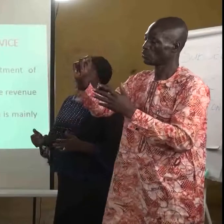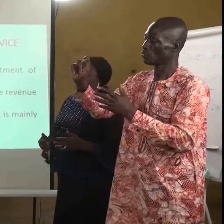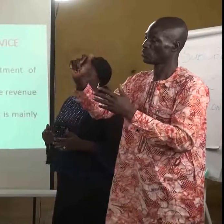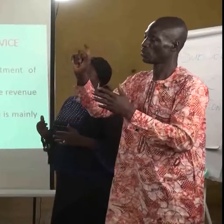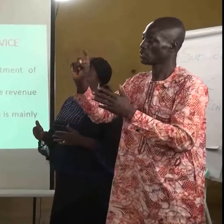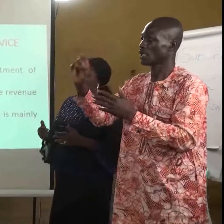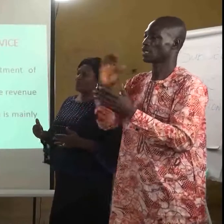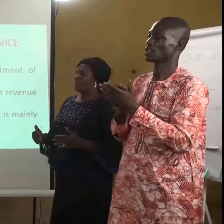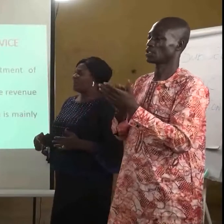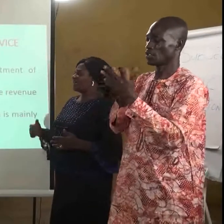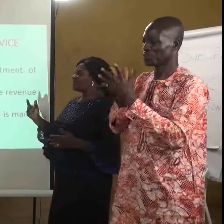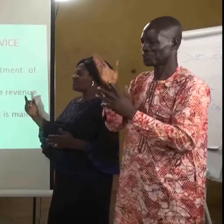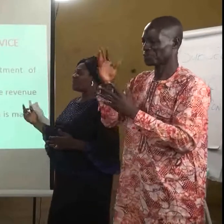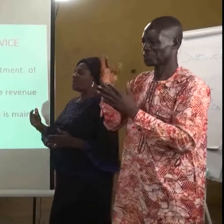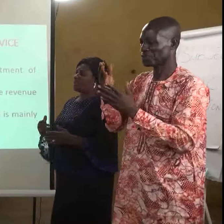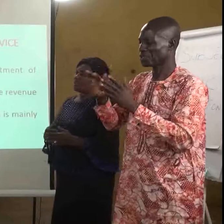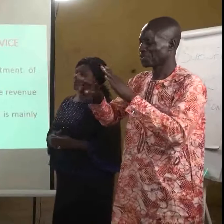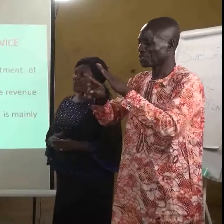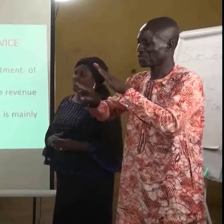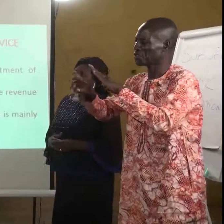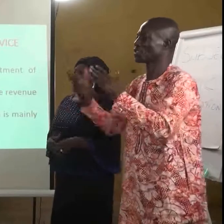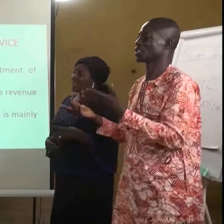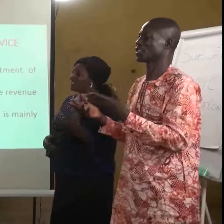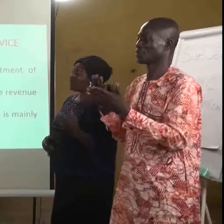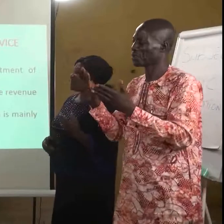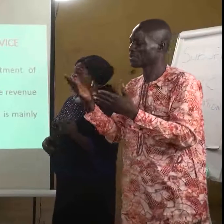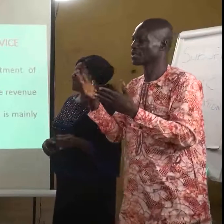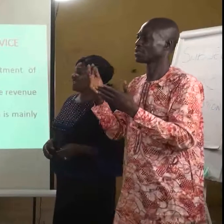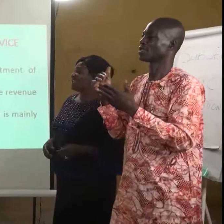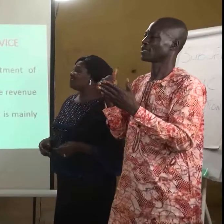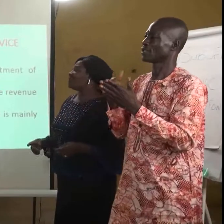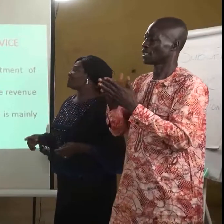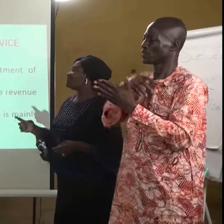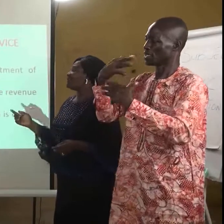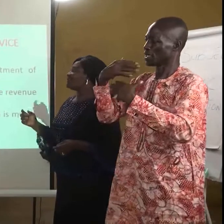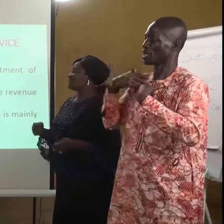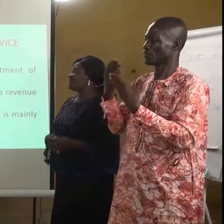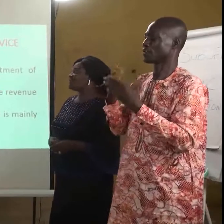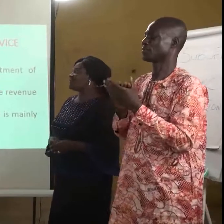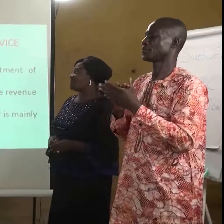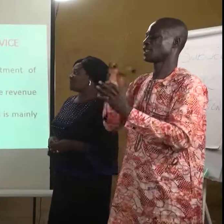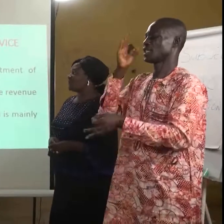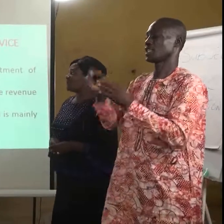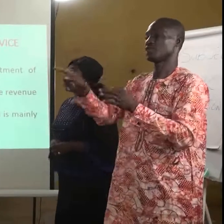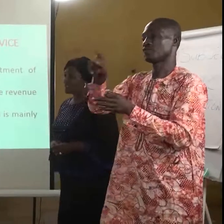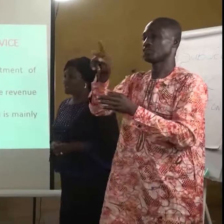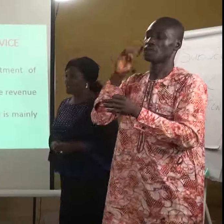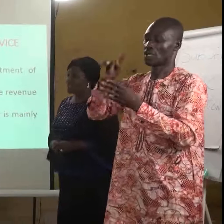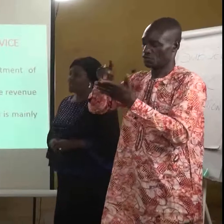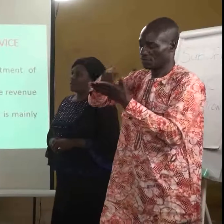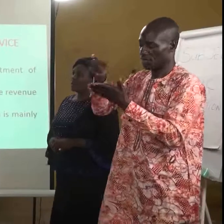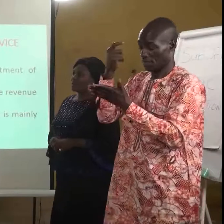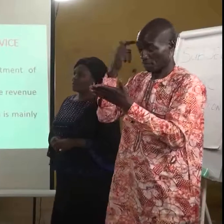engage themselves to make money, and that is where they pay. And I explained to you that if you are to pay for the services of the public